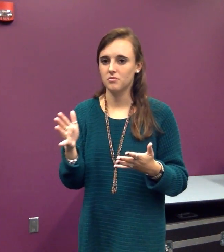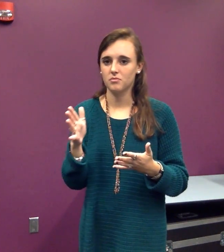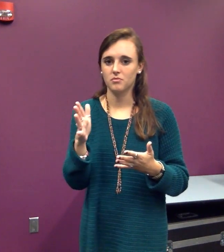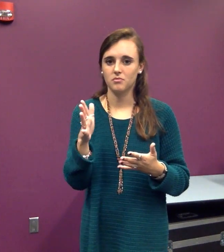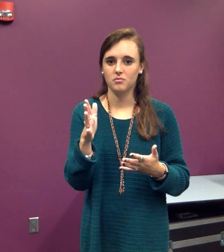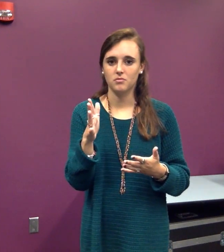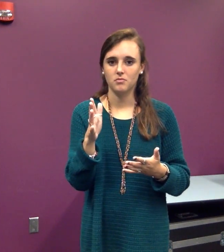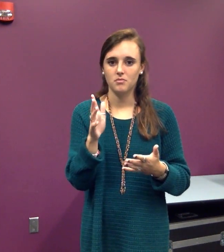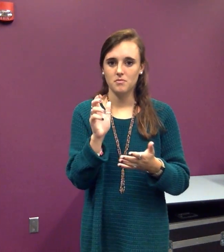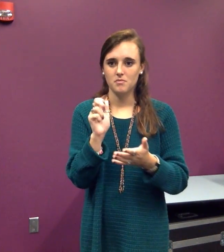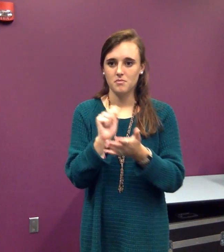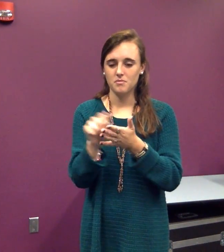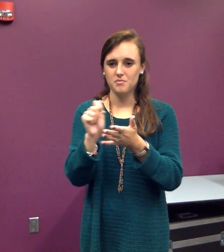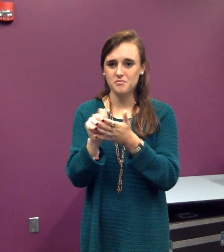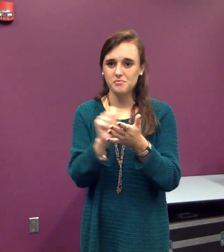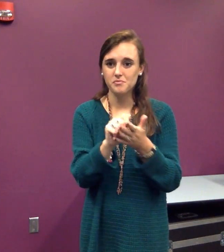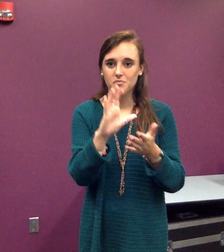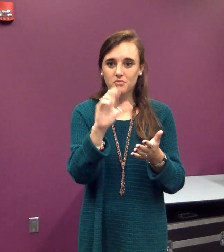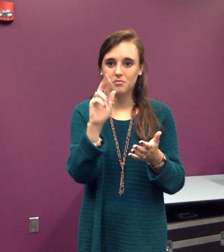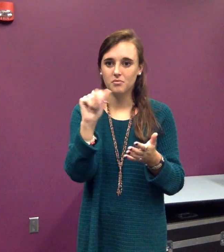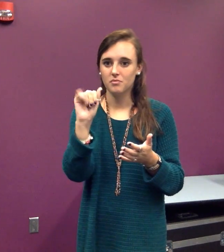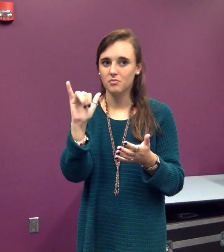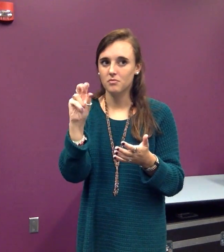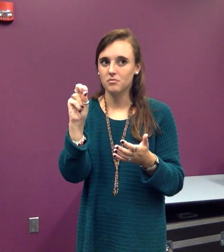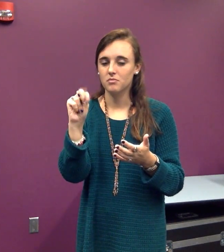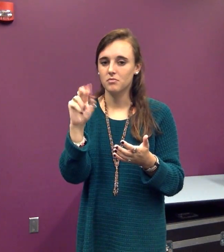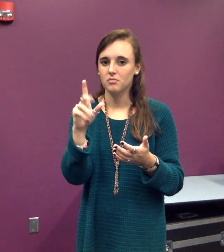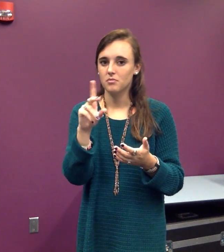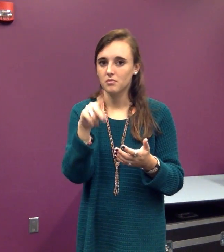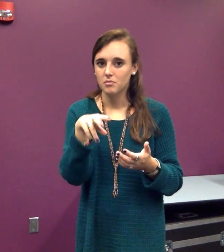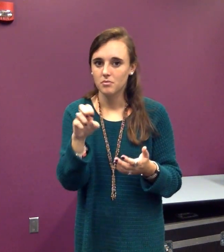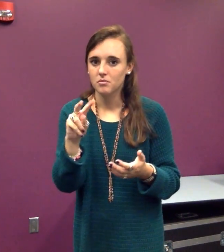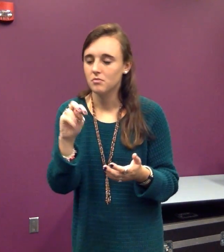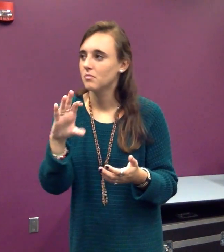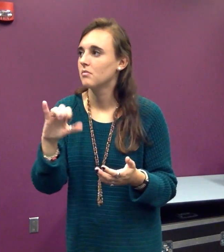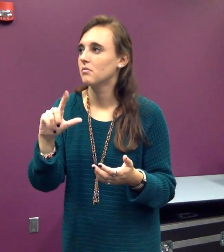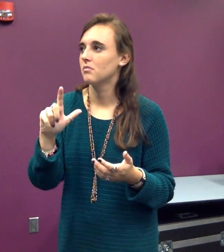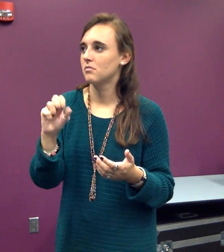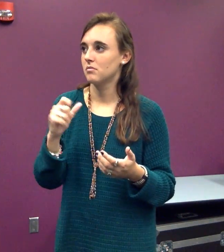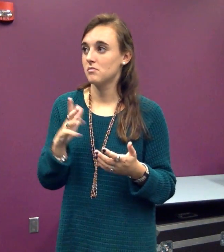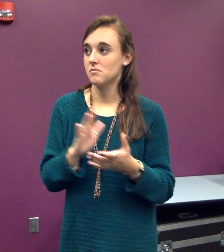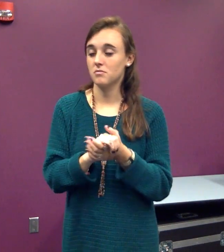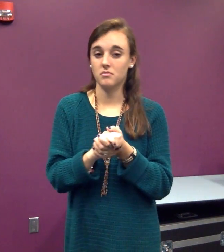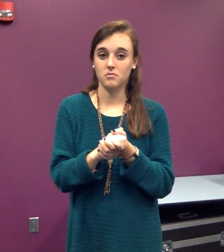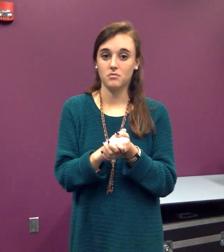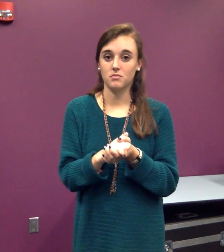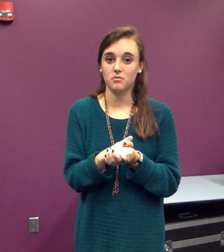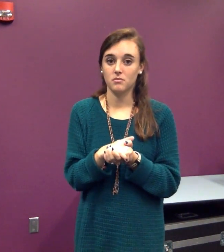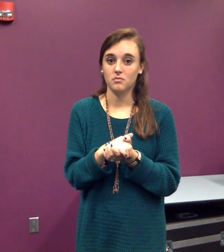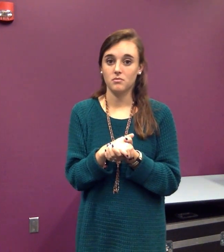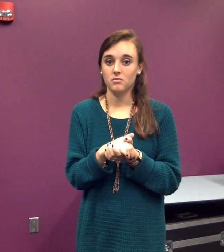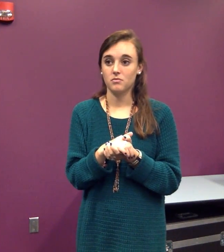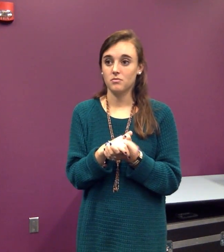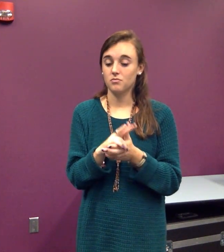Very good. Look over here, please. There's another way that you can show